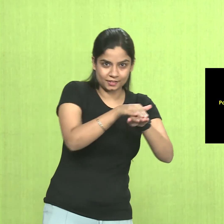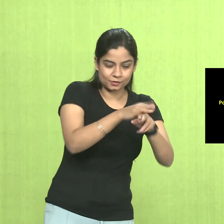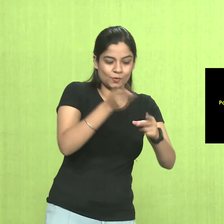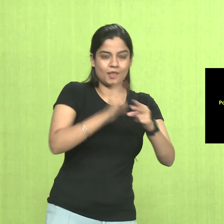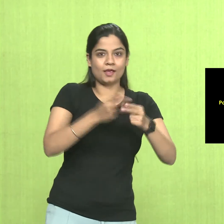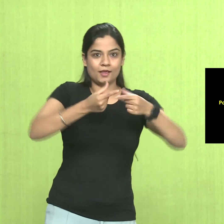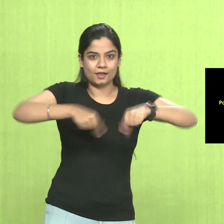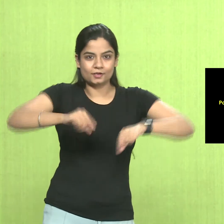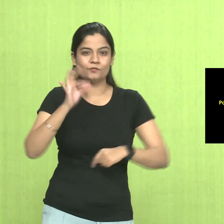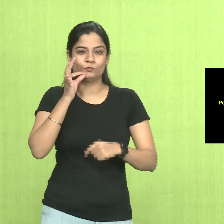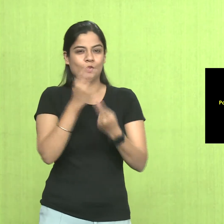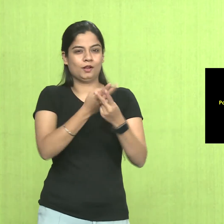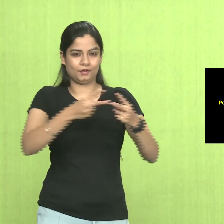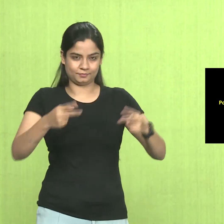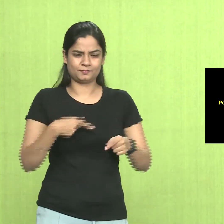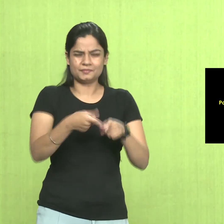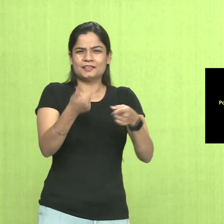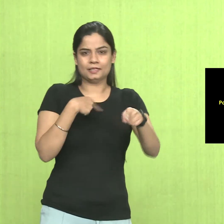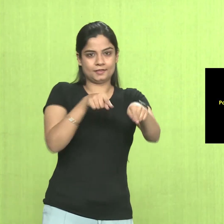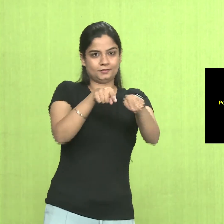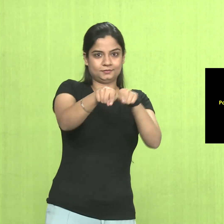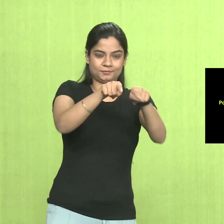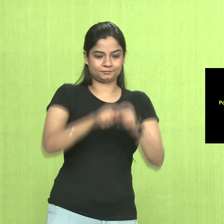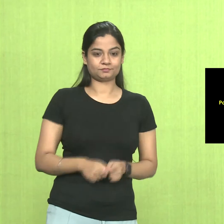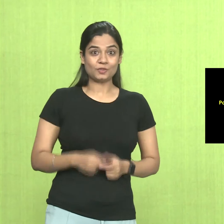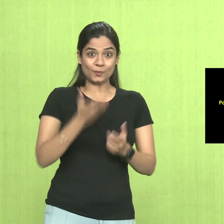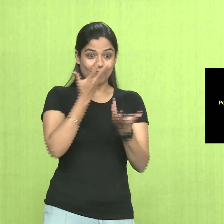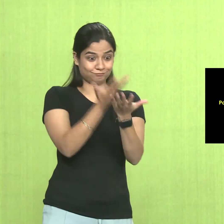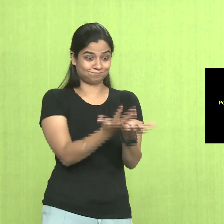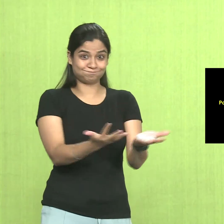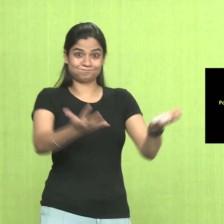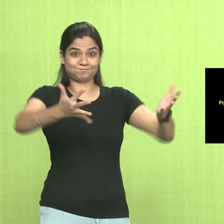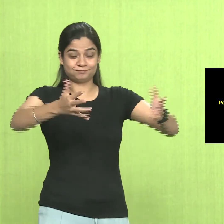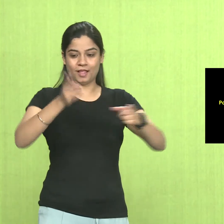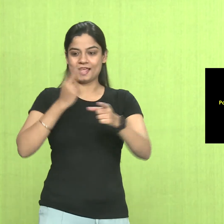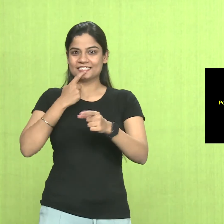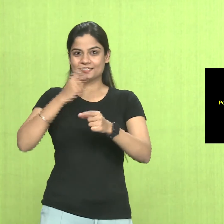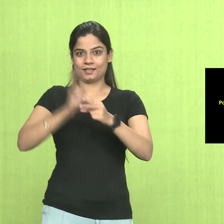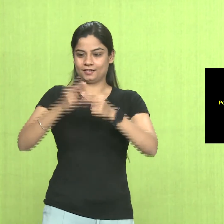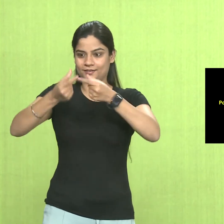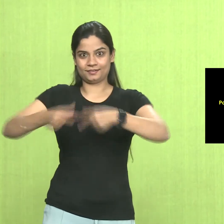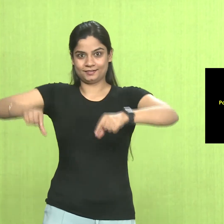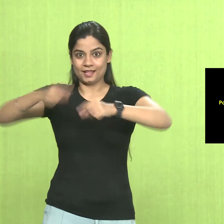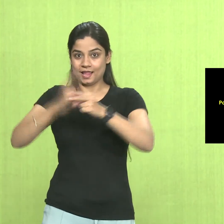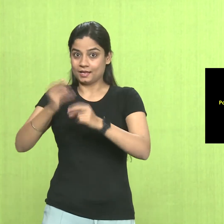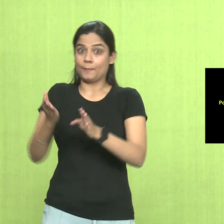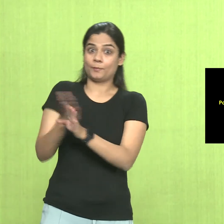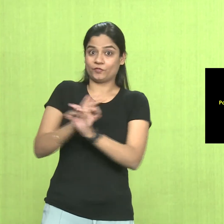can poach eggs, fruits, fish, etc. For example, if you are poaching an egg, you can break the egg in the advance,